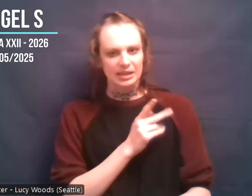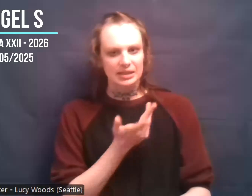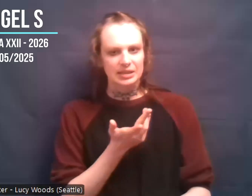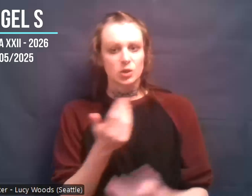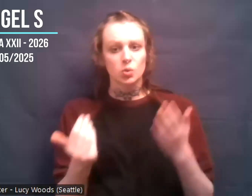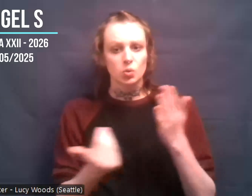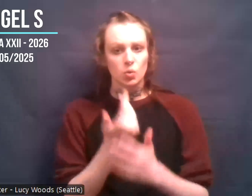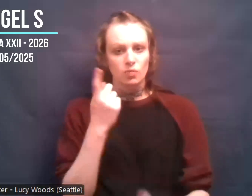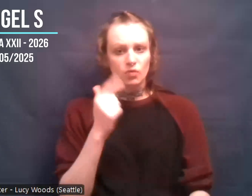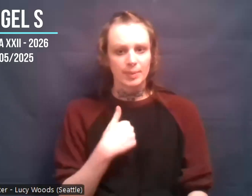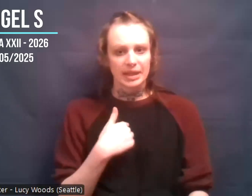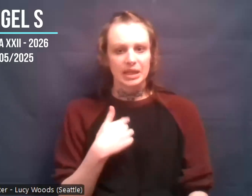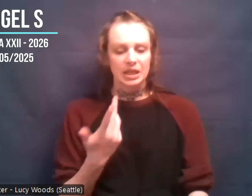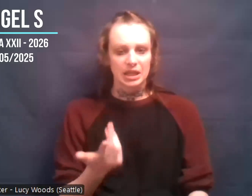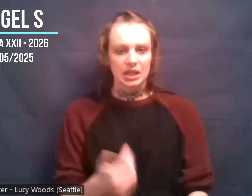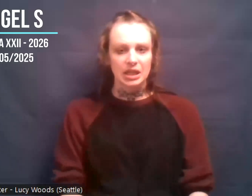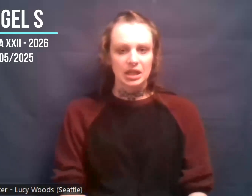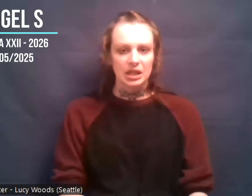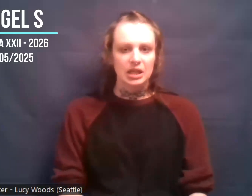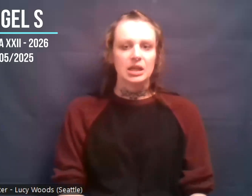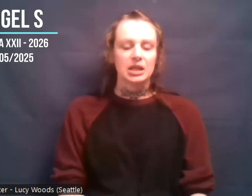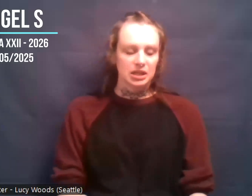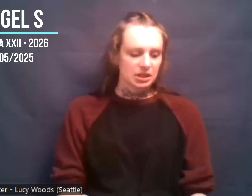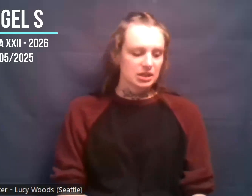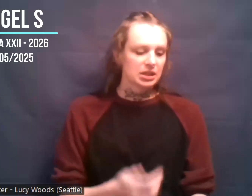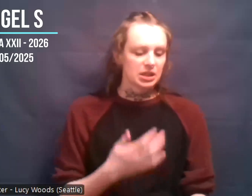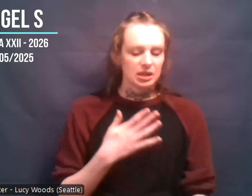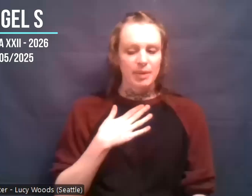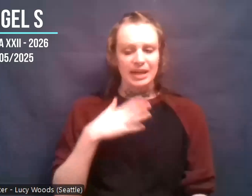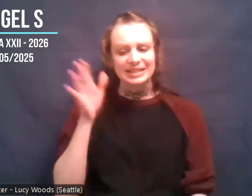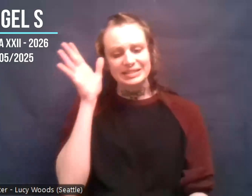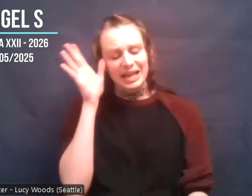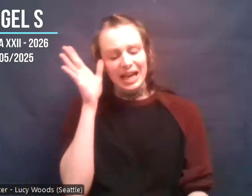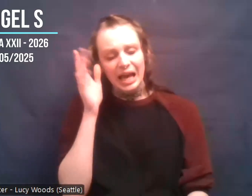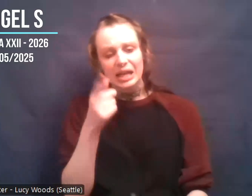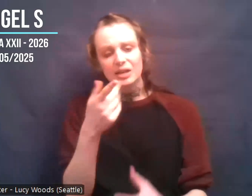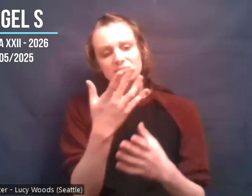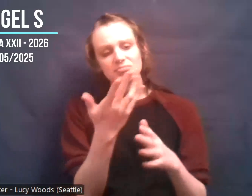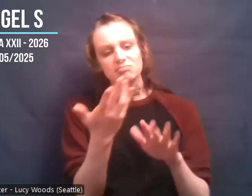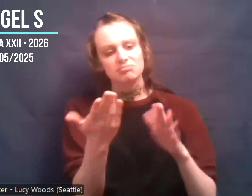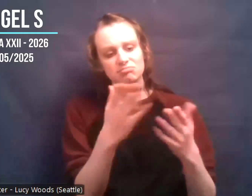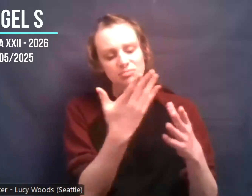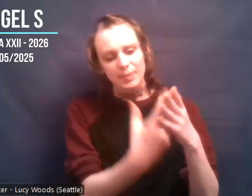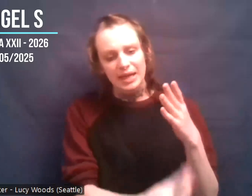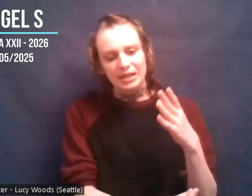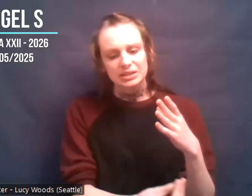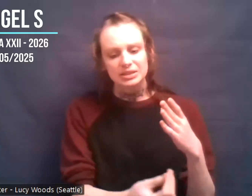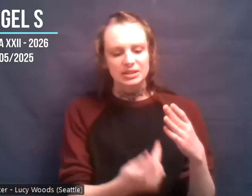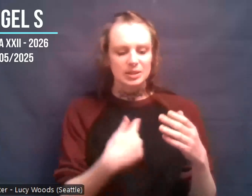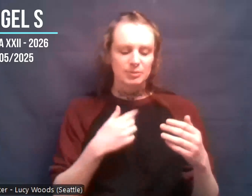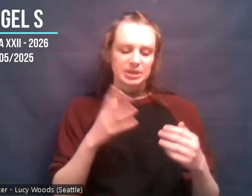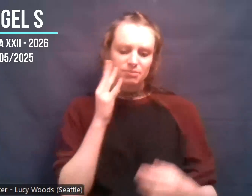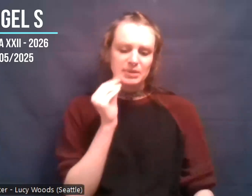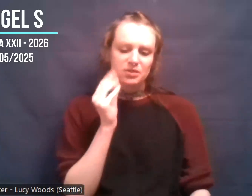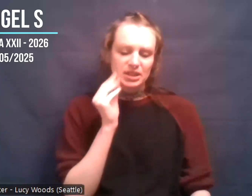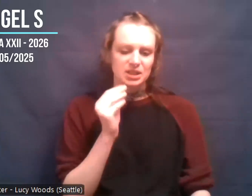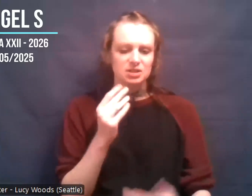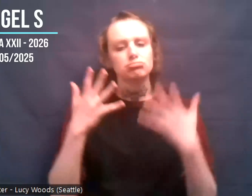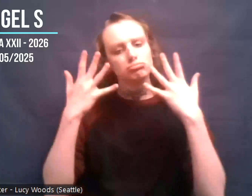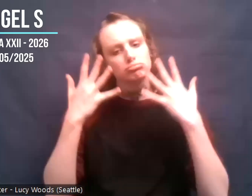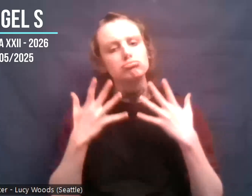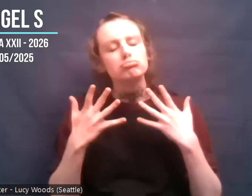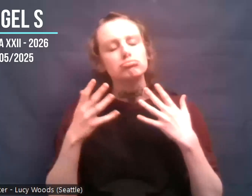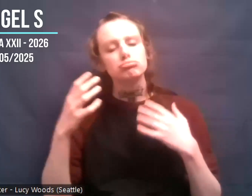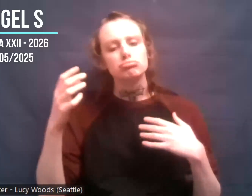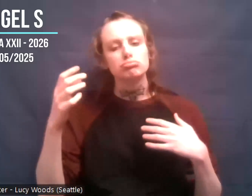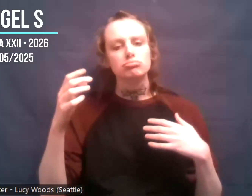um, a lot of people in my family, a lot of close friends passed away, but I've never experienced like heartache like that. And I didn't